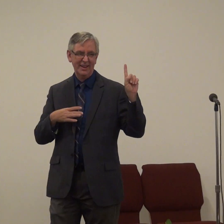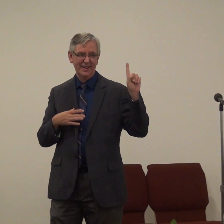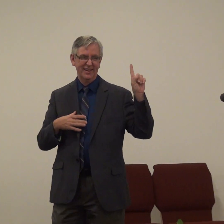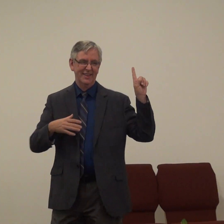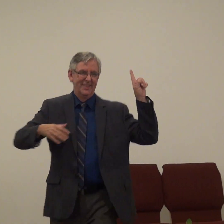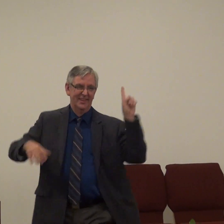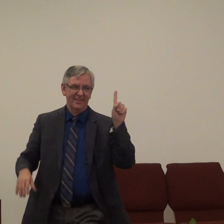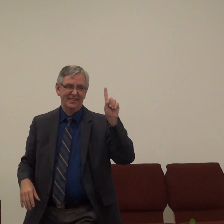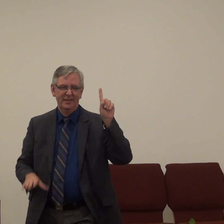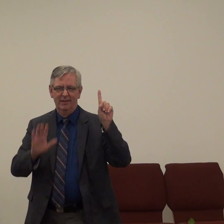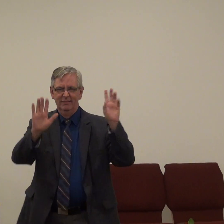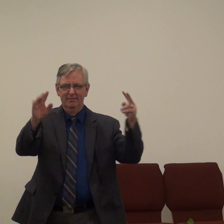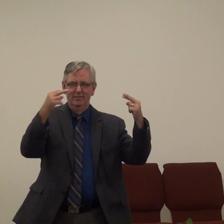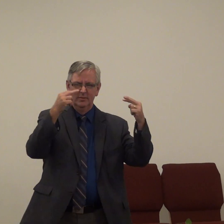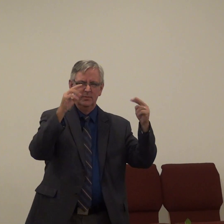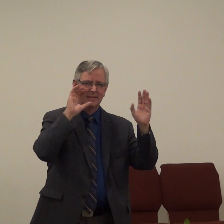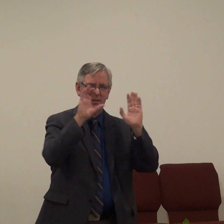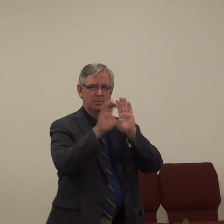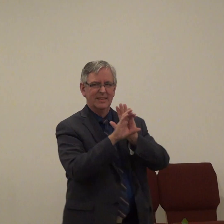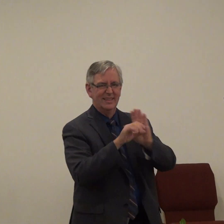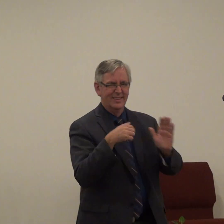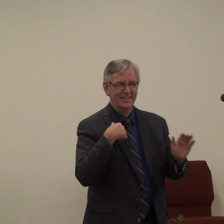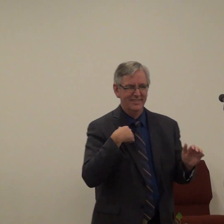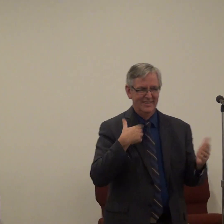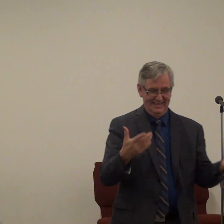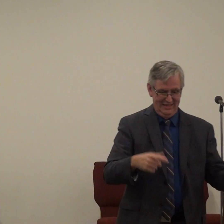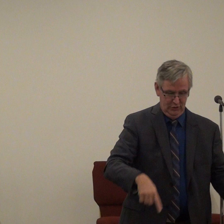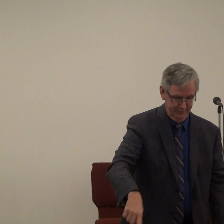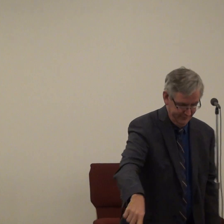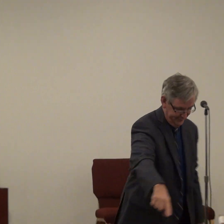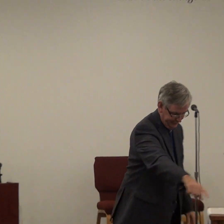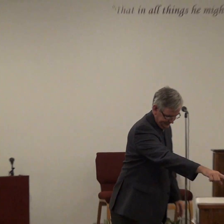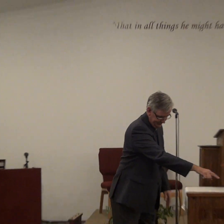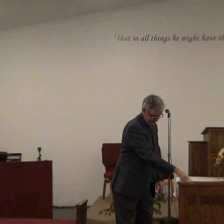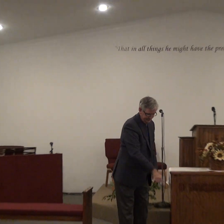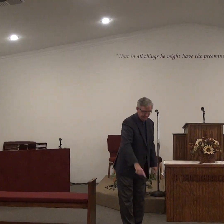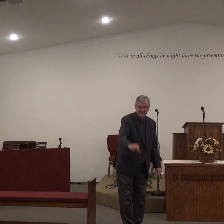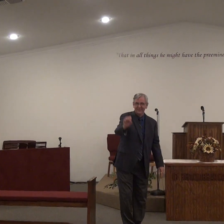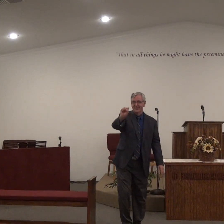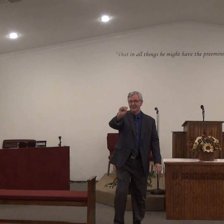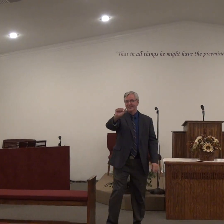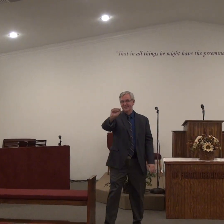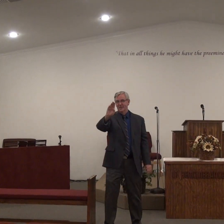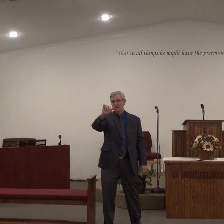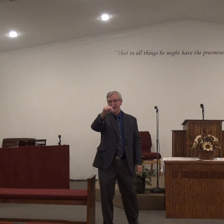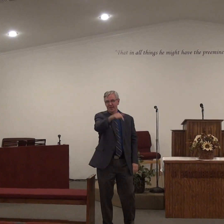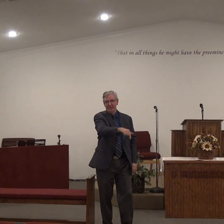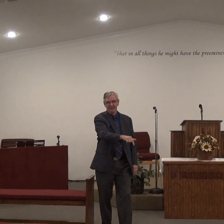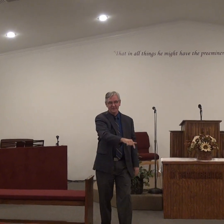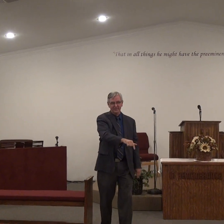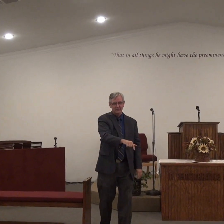Here we see the Samaritan woman. Now imagine with me that right here in the middle is